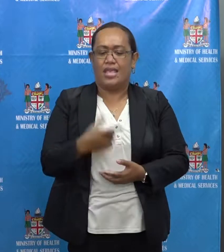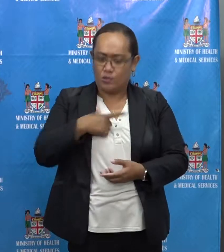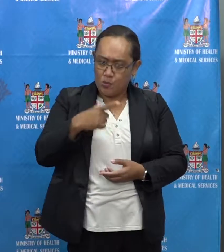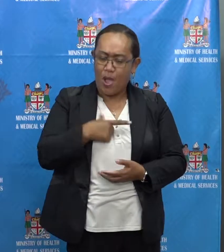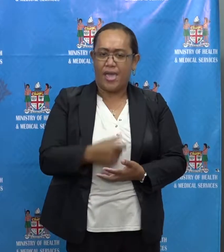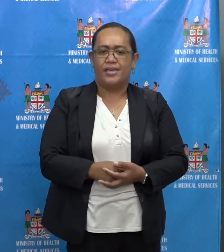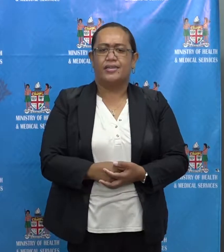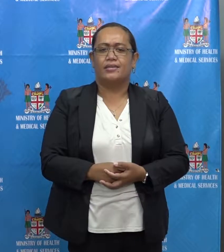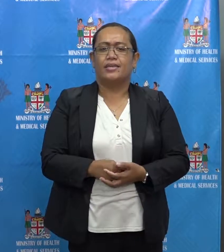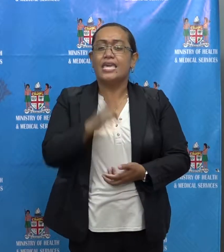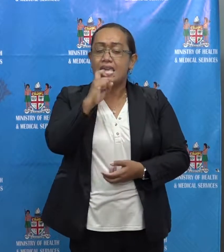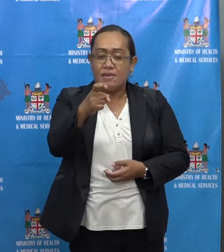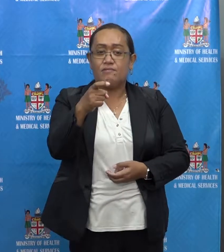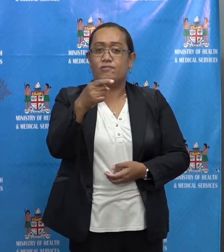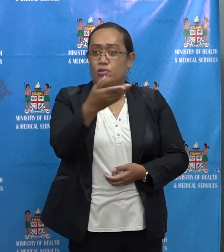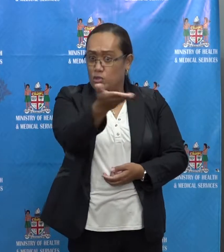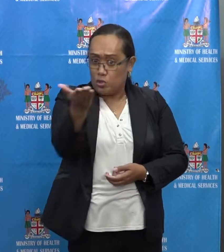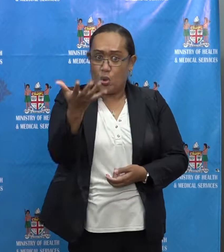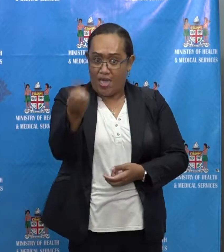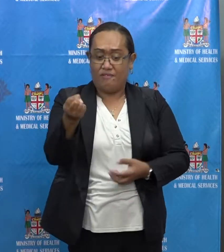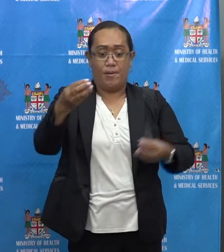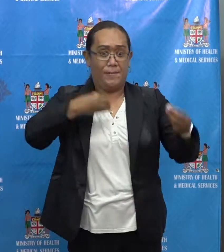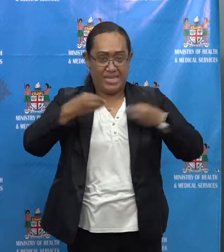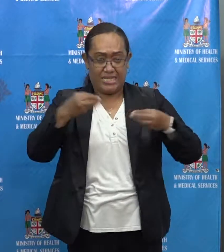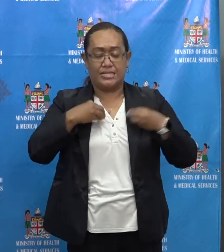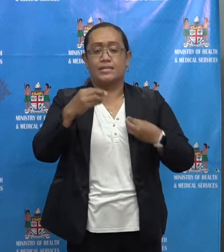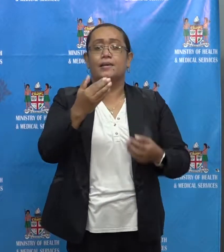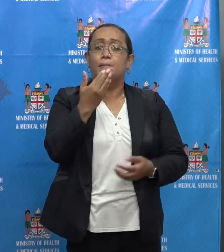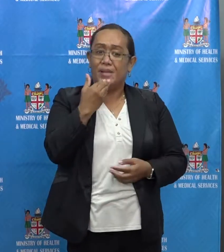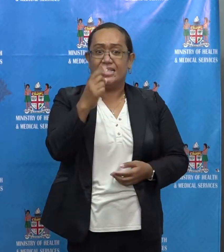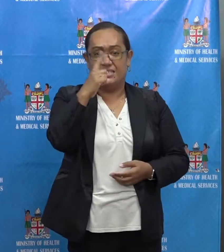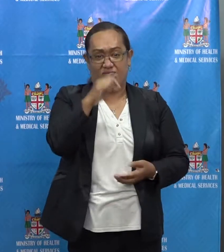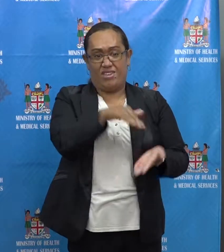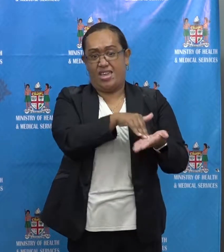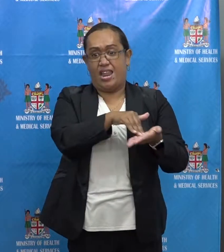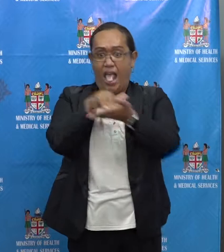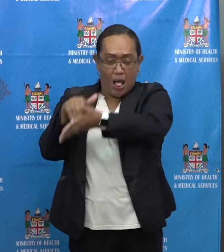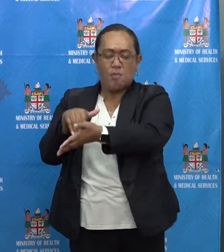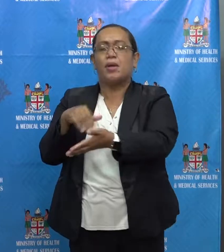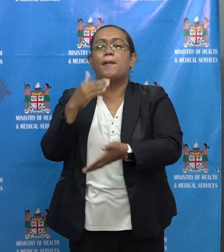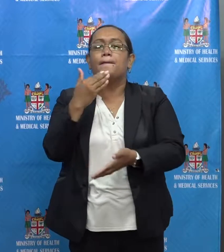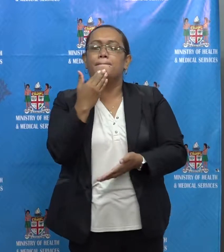business and you know of some way you can help us, please call 158.